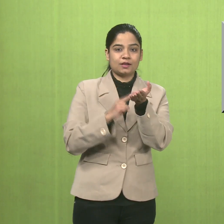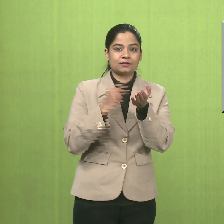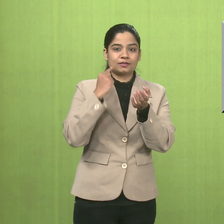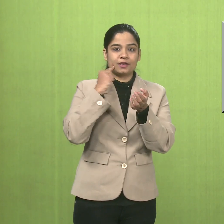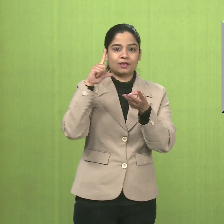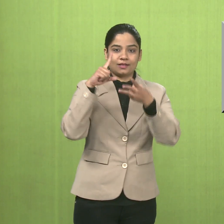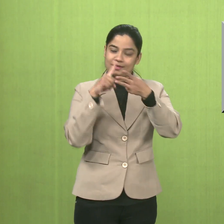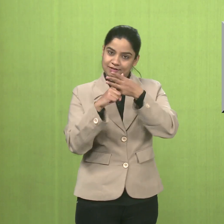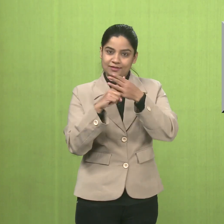Juvenile